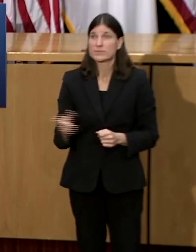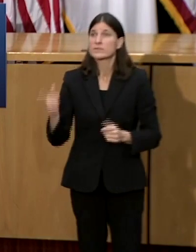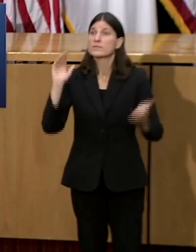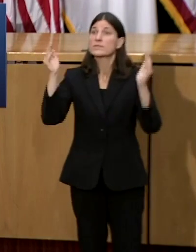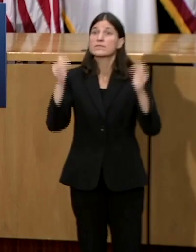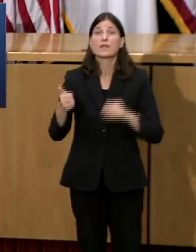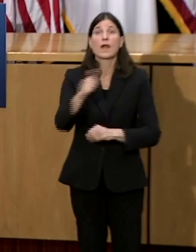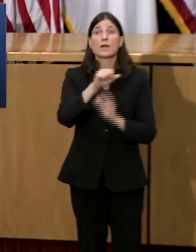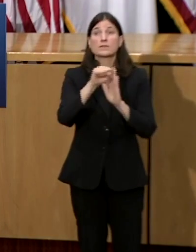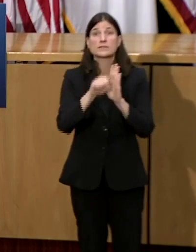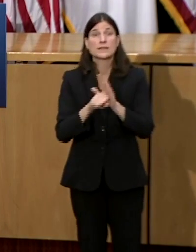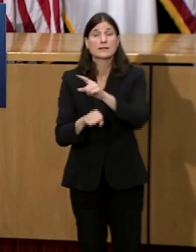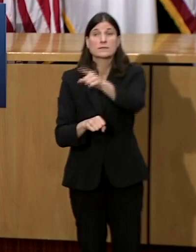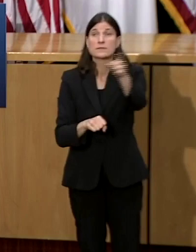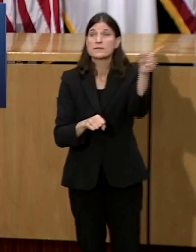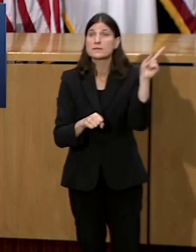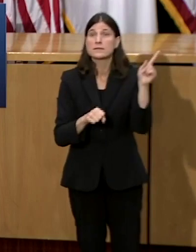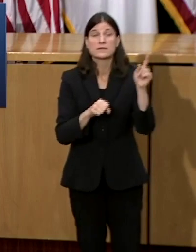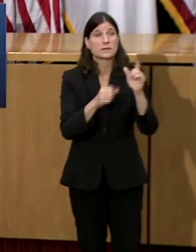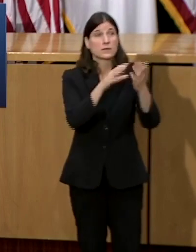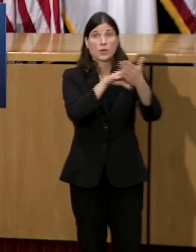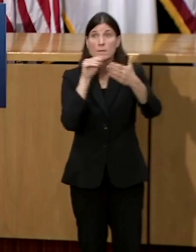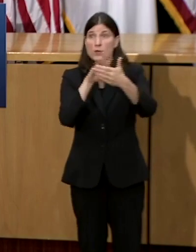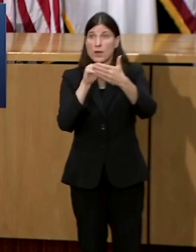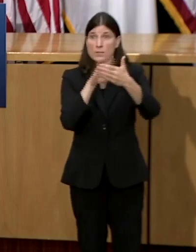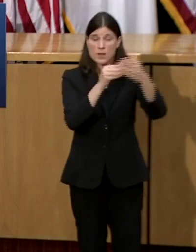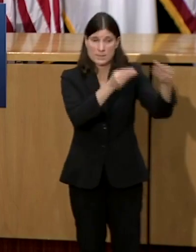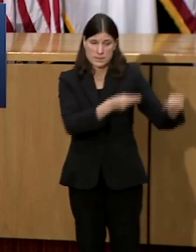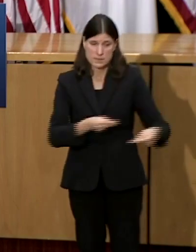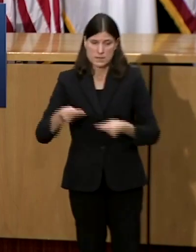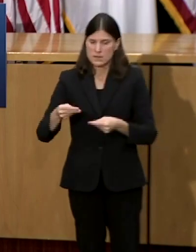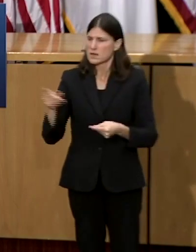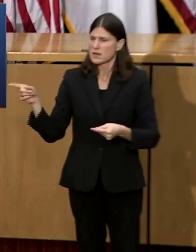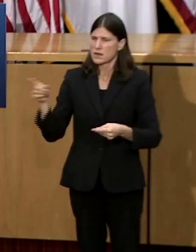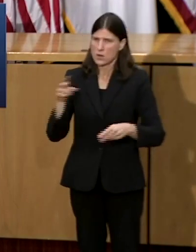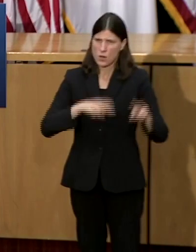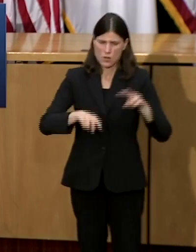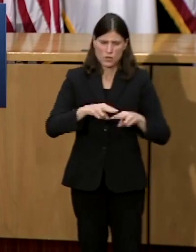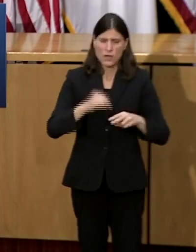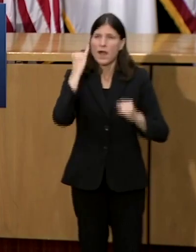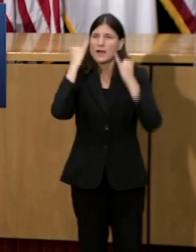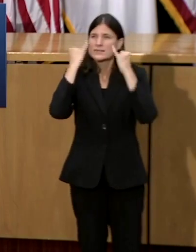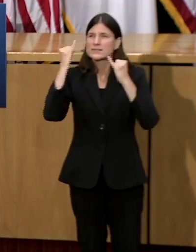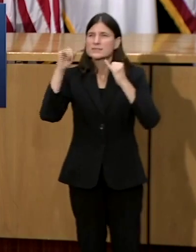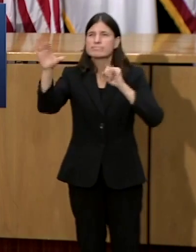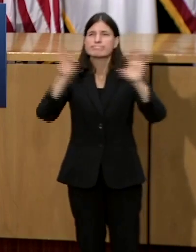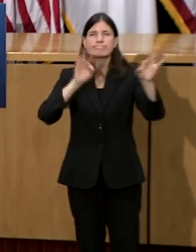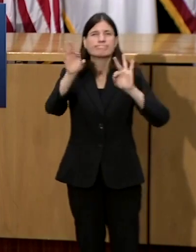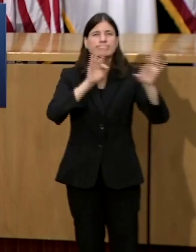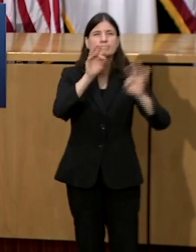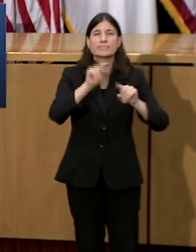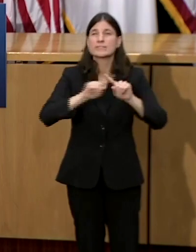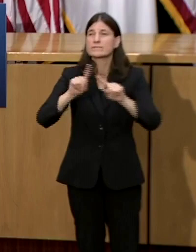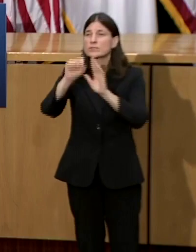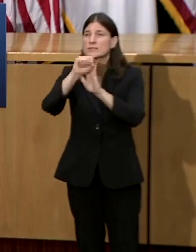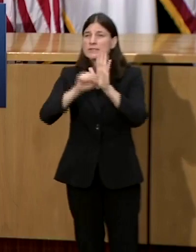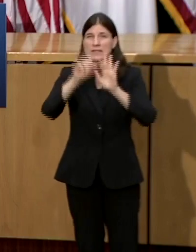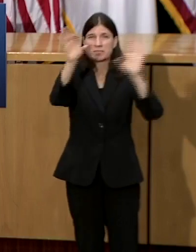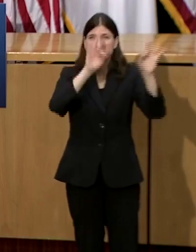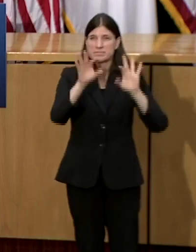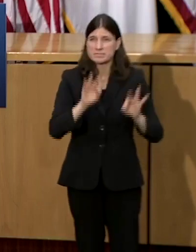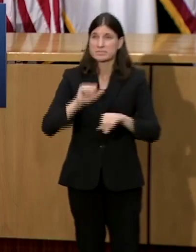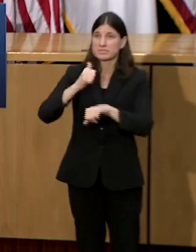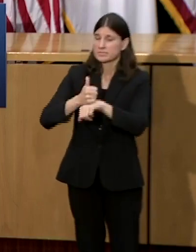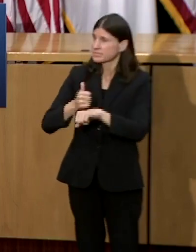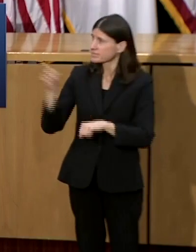Health Organization's advice to use a 5% test positivity rate or lower. This metric will continue